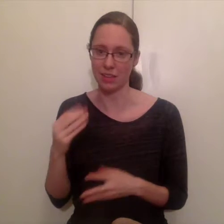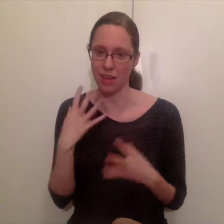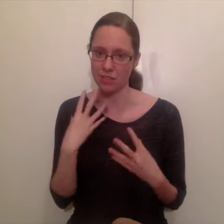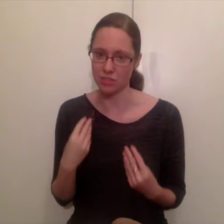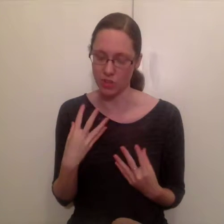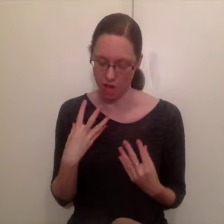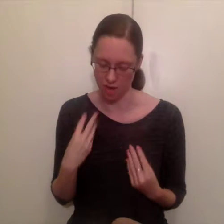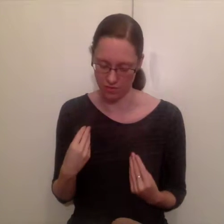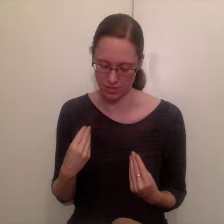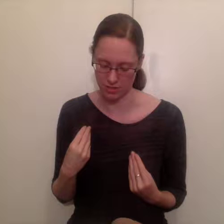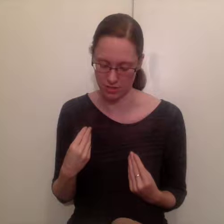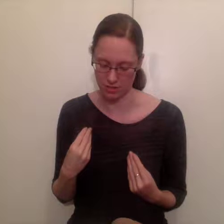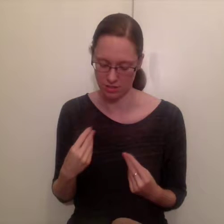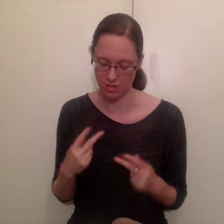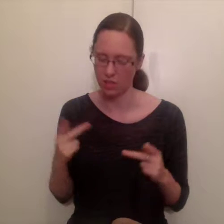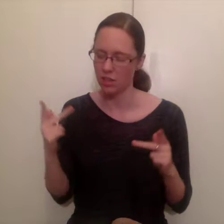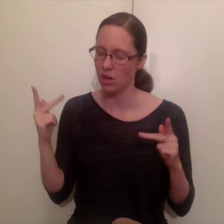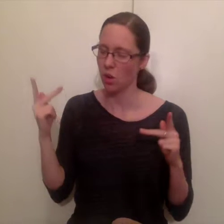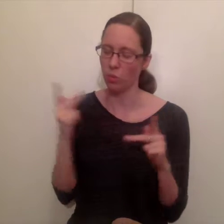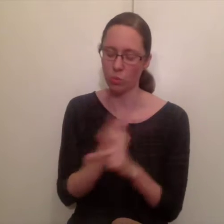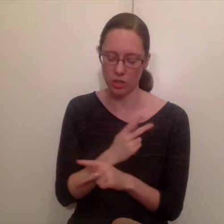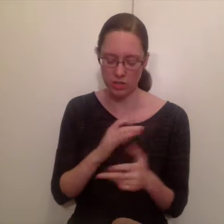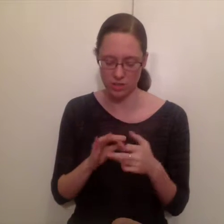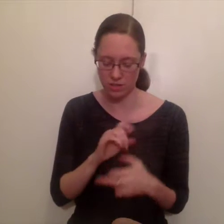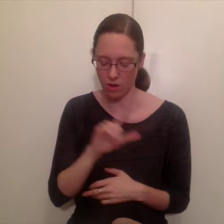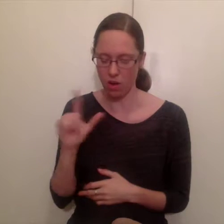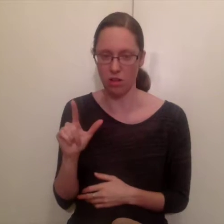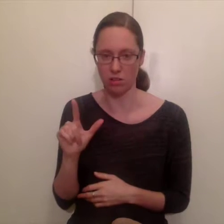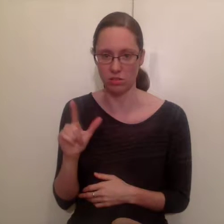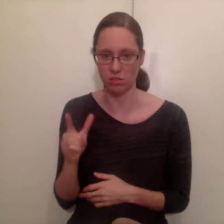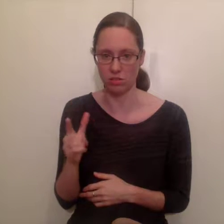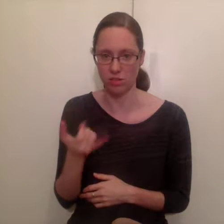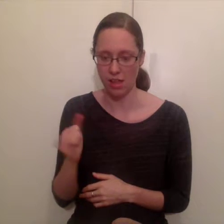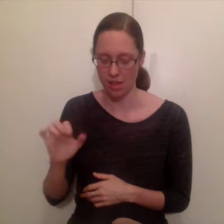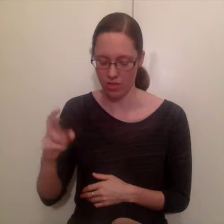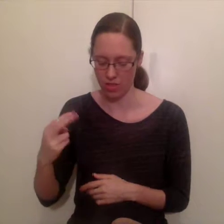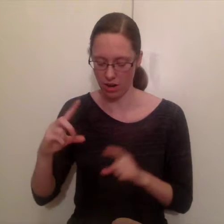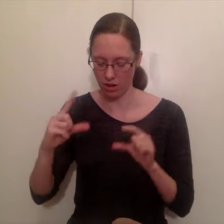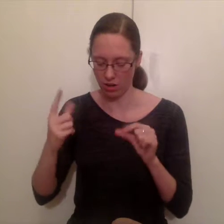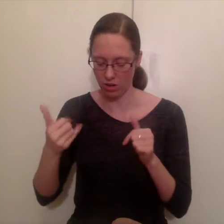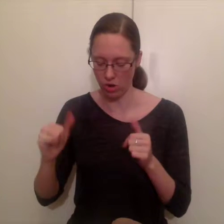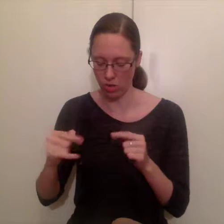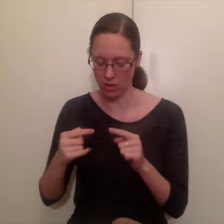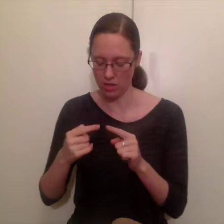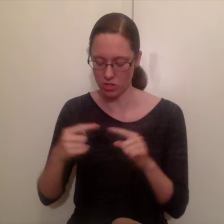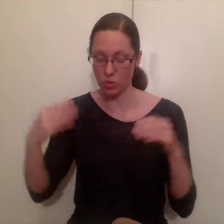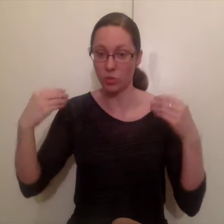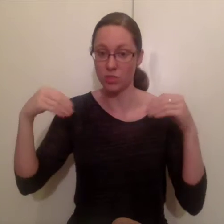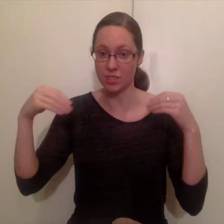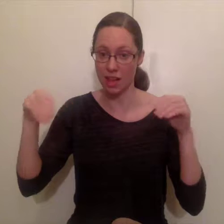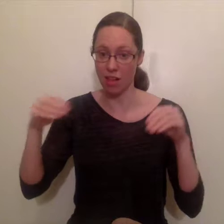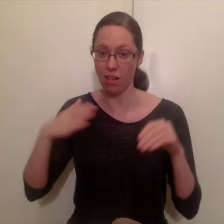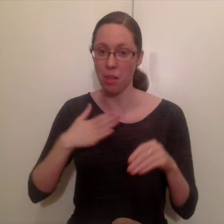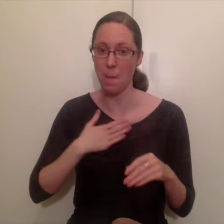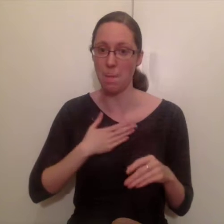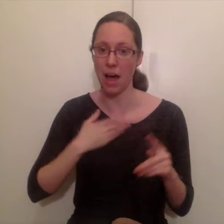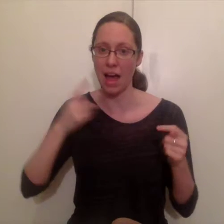and soft. "Worst of all, they're going to sell